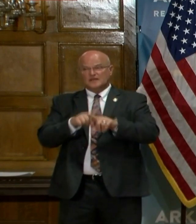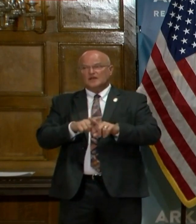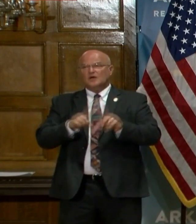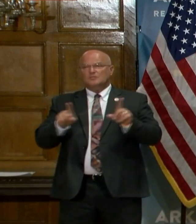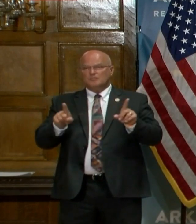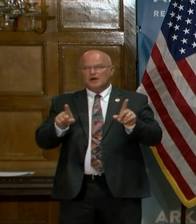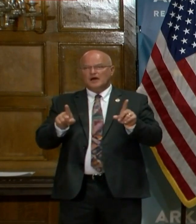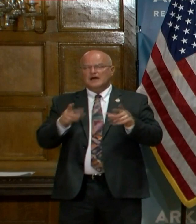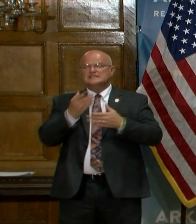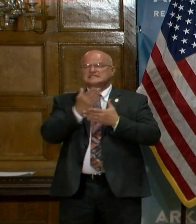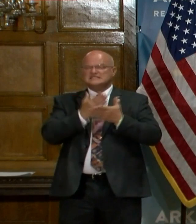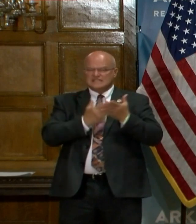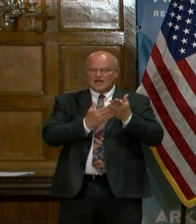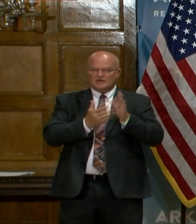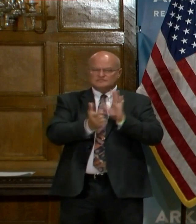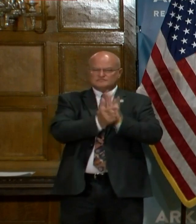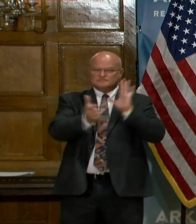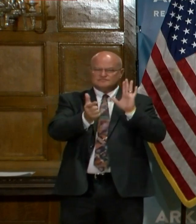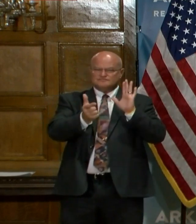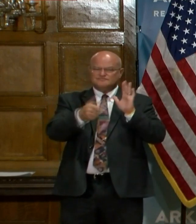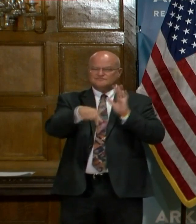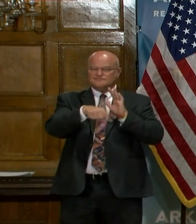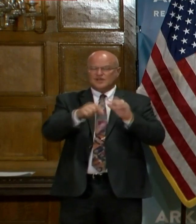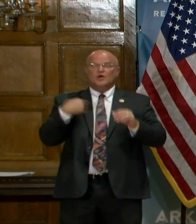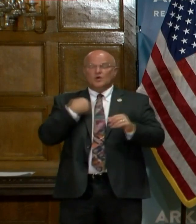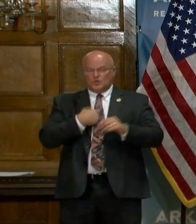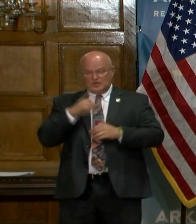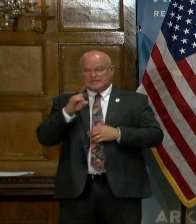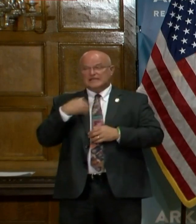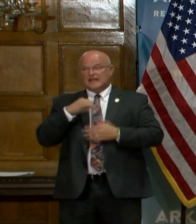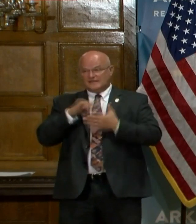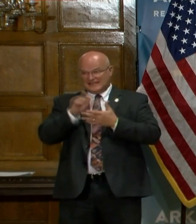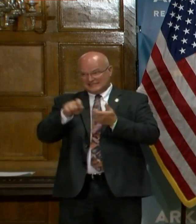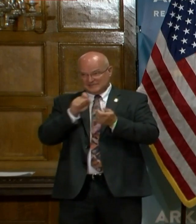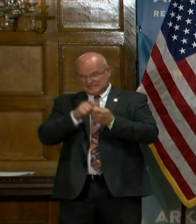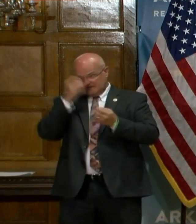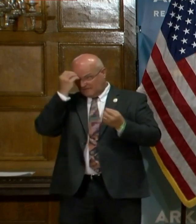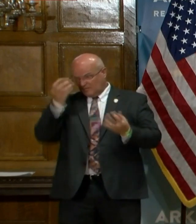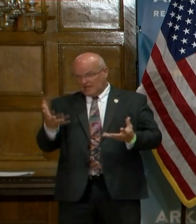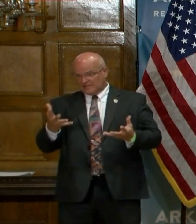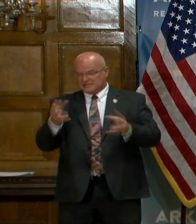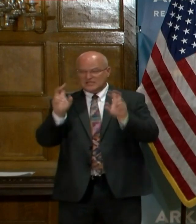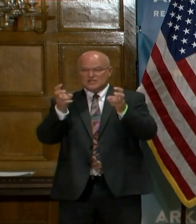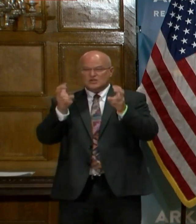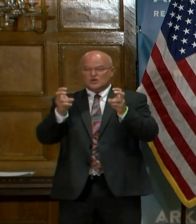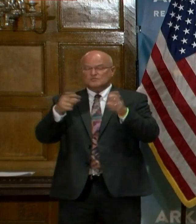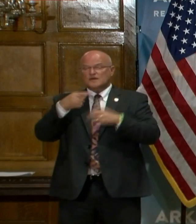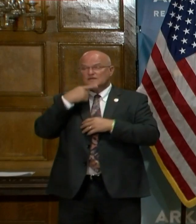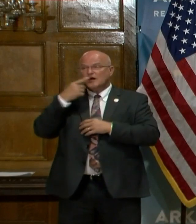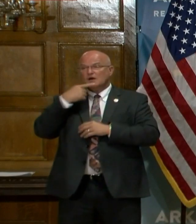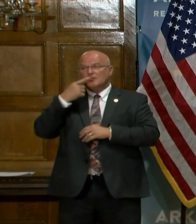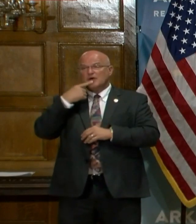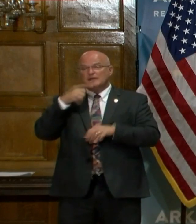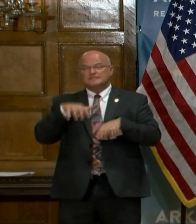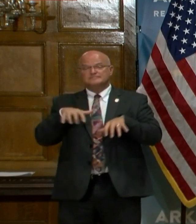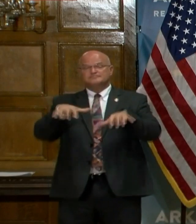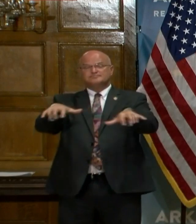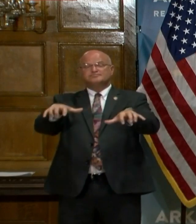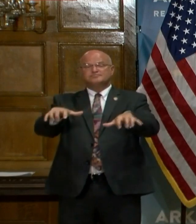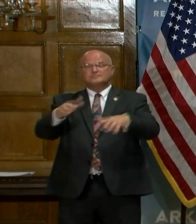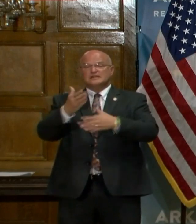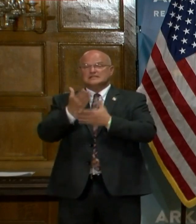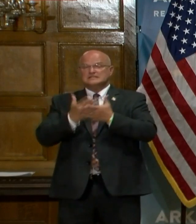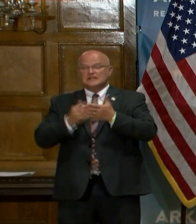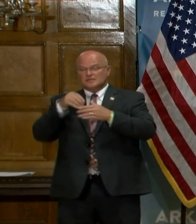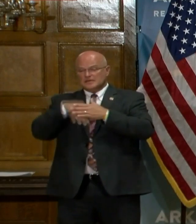but there were some violators in there. So we did have that specific information. In terms of the public, some of that comes